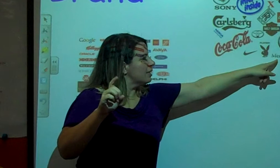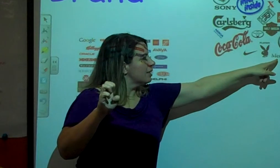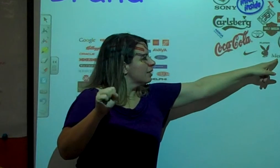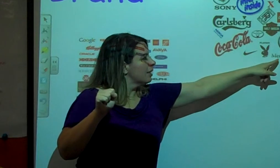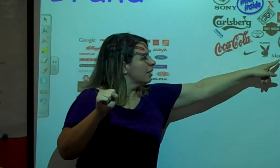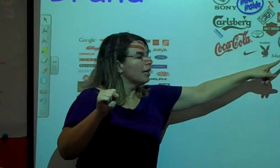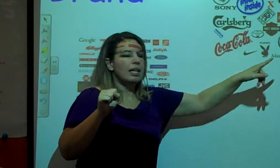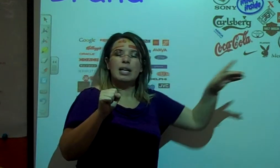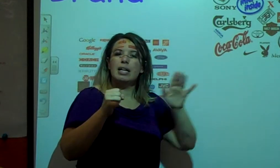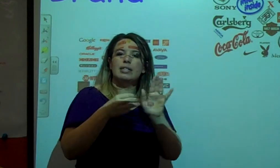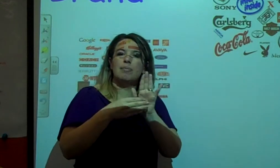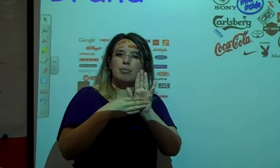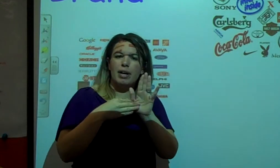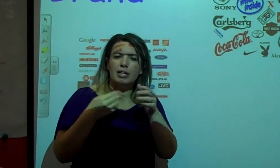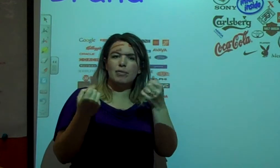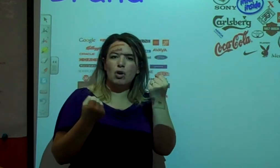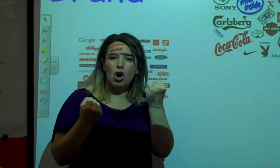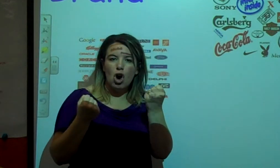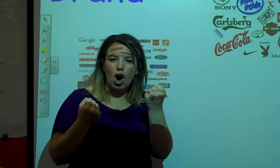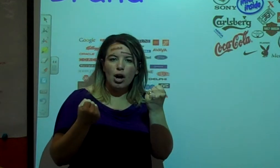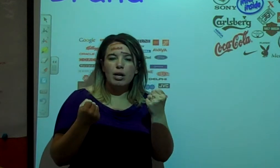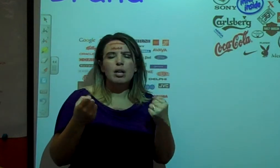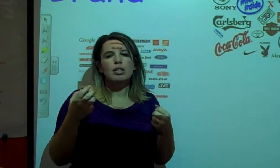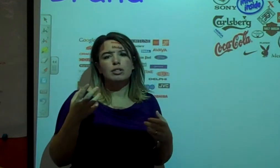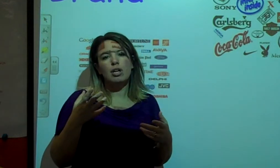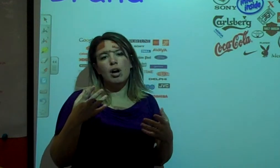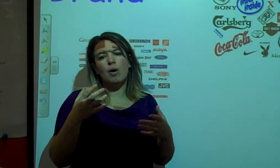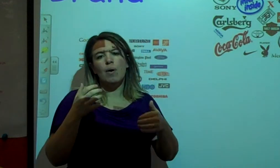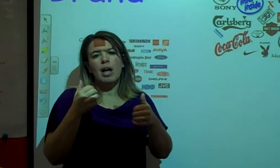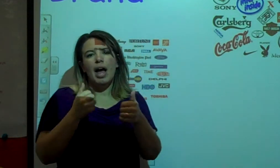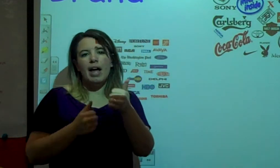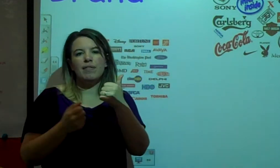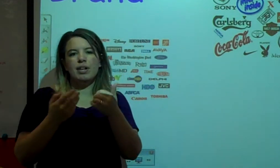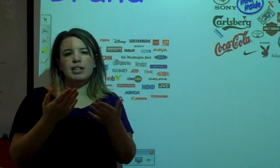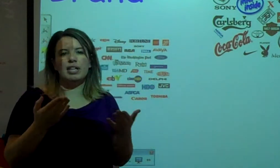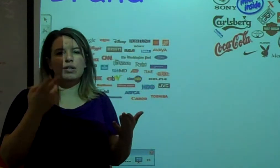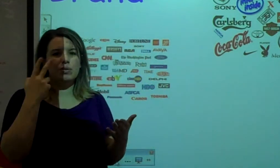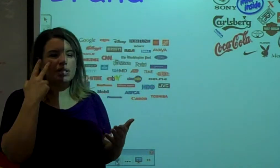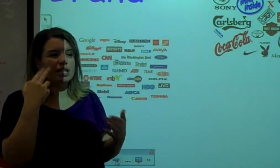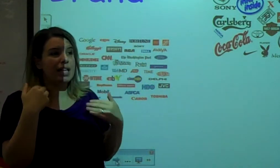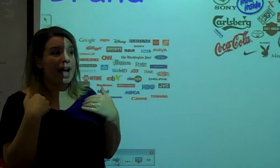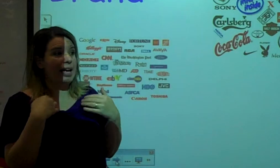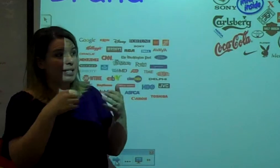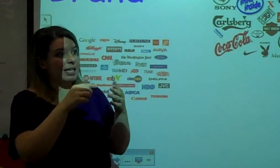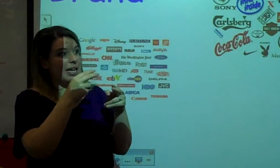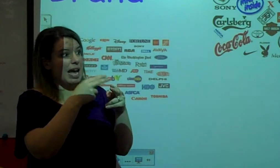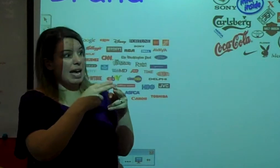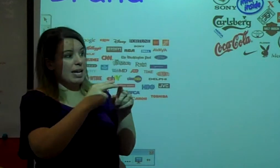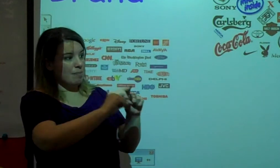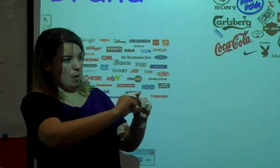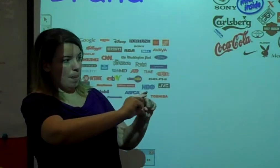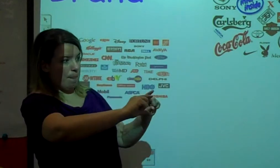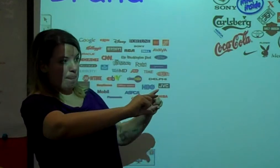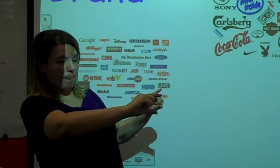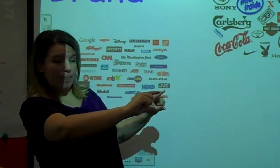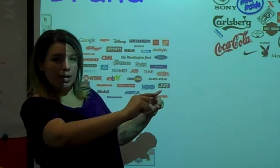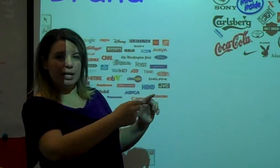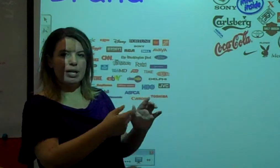Mercedes is a brand of car. So everything you see that has a name,